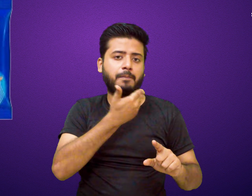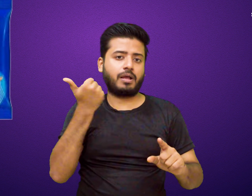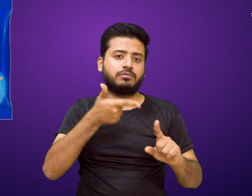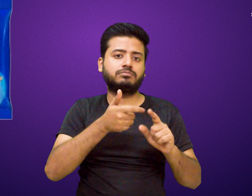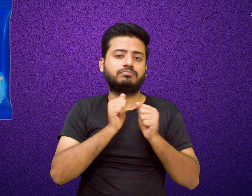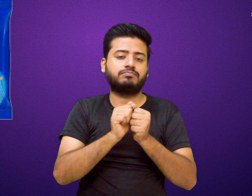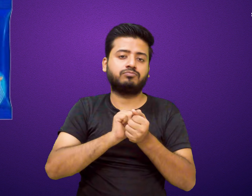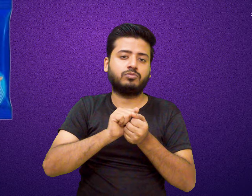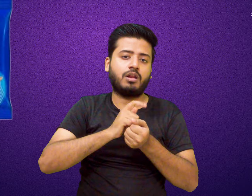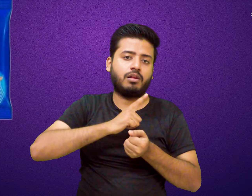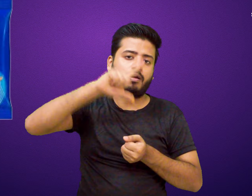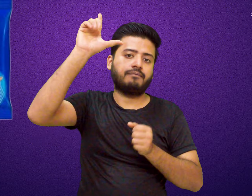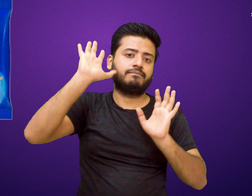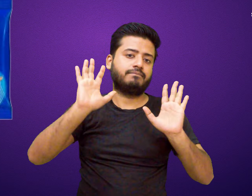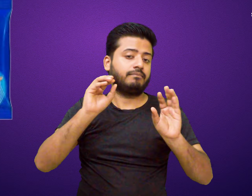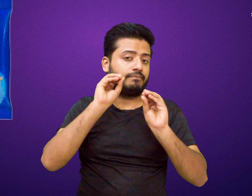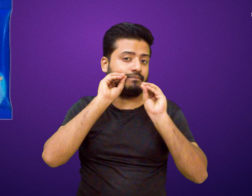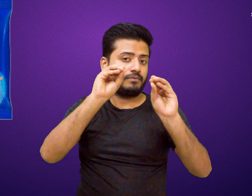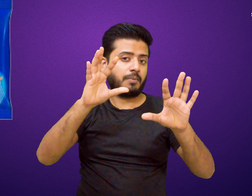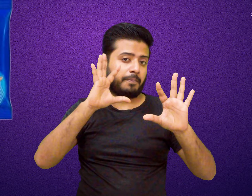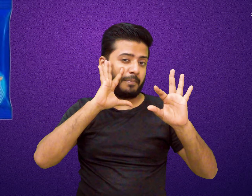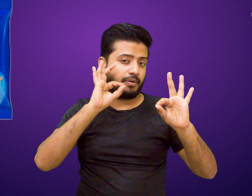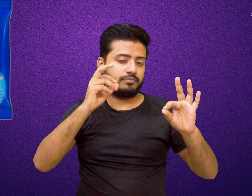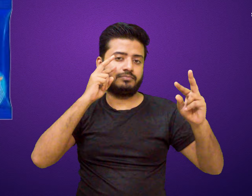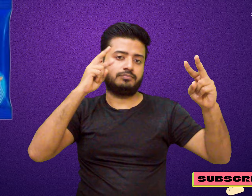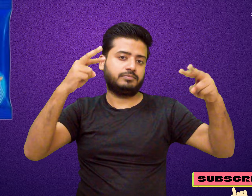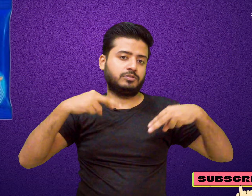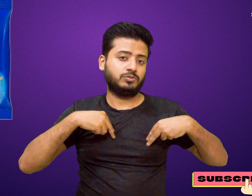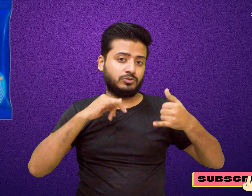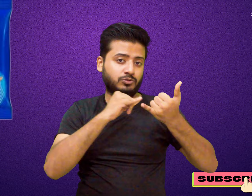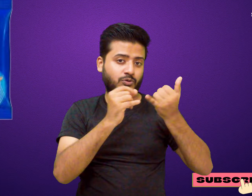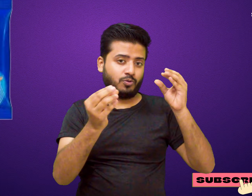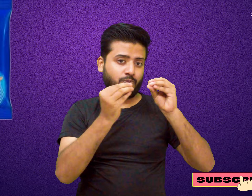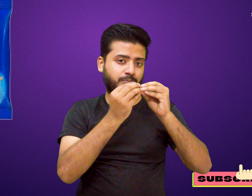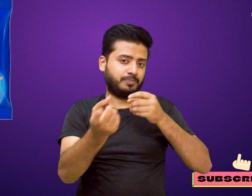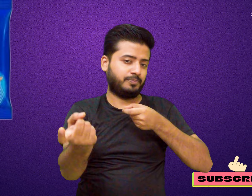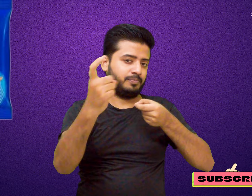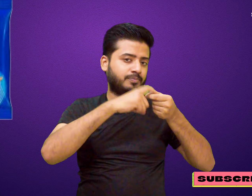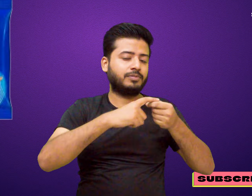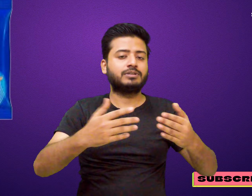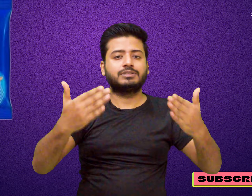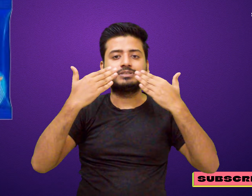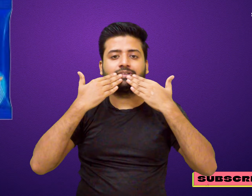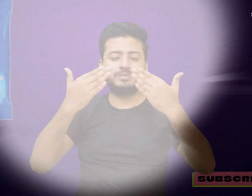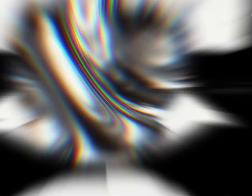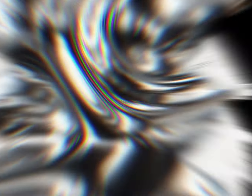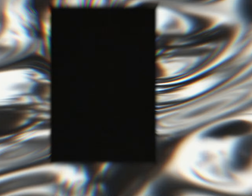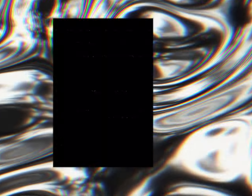grass, ink, grease and coffee. None of the options proved to be good enough for grass stains.